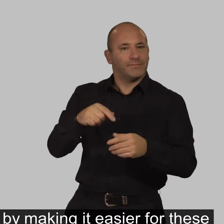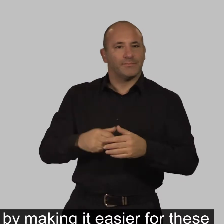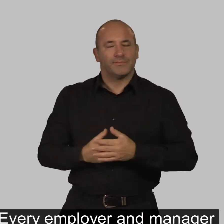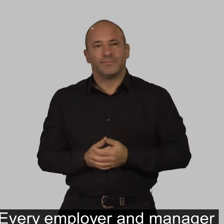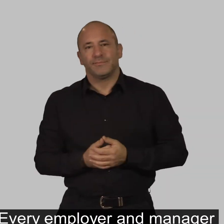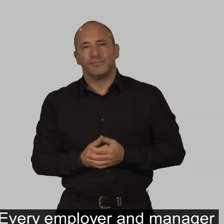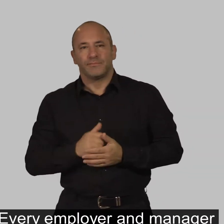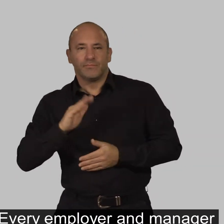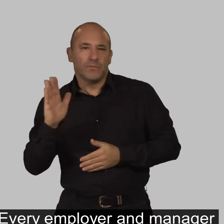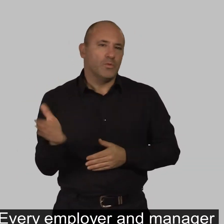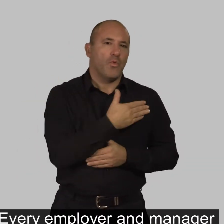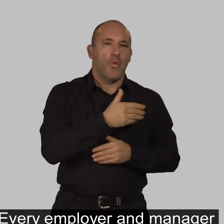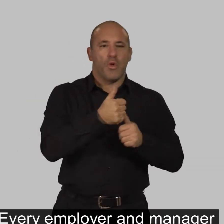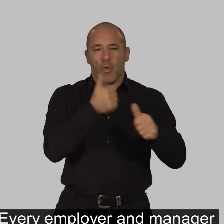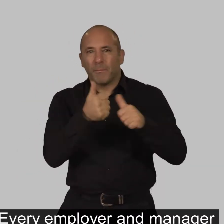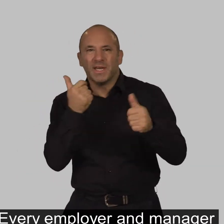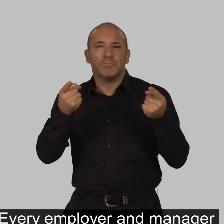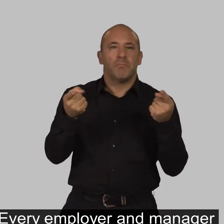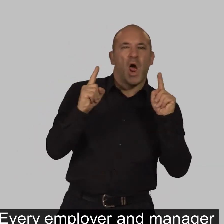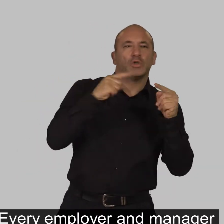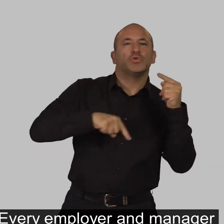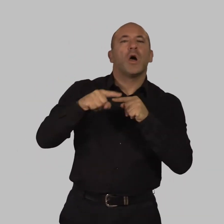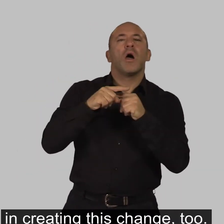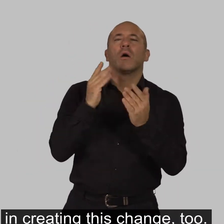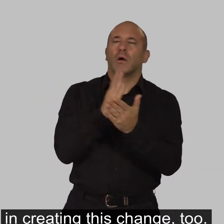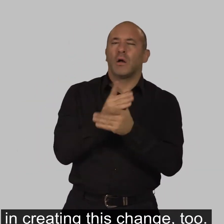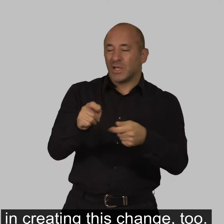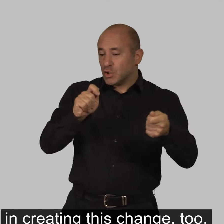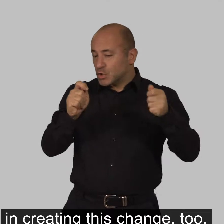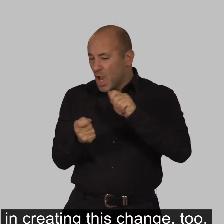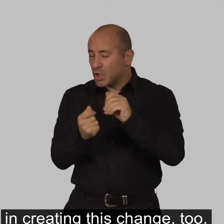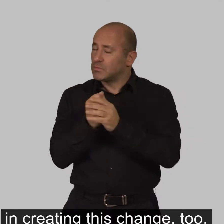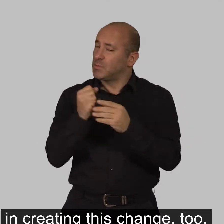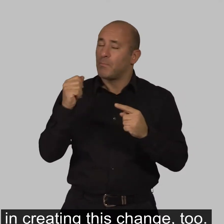Every employer and manager has an important role in creating this change too.